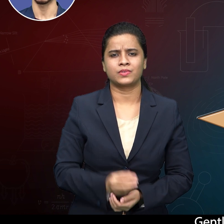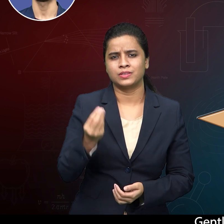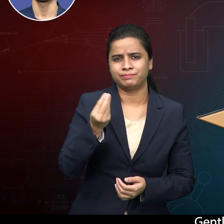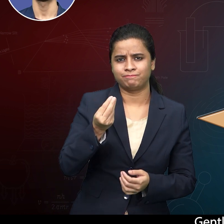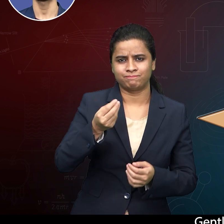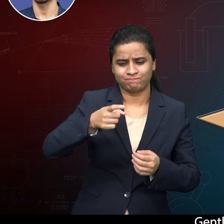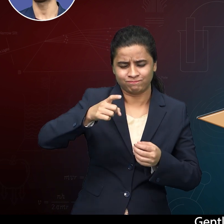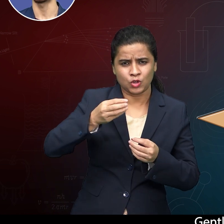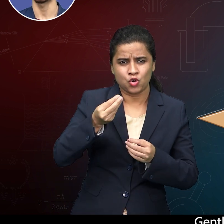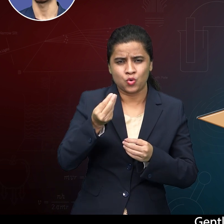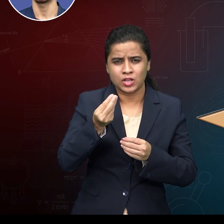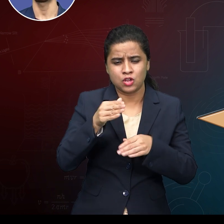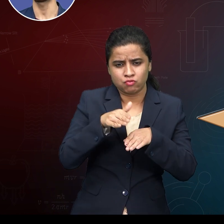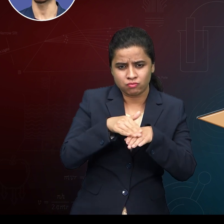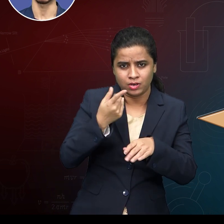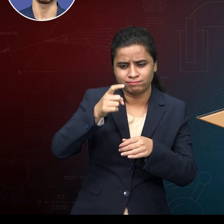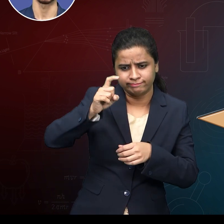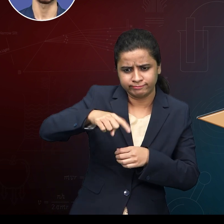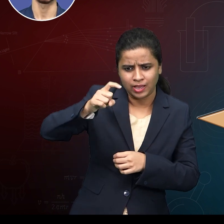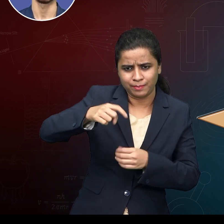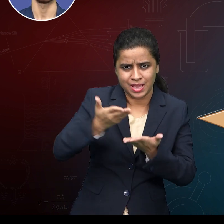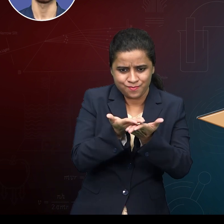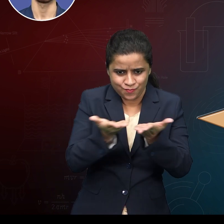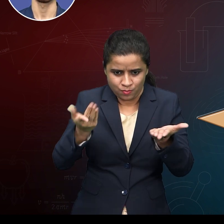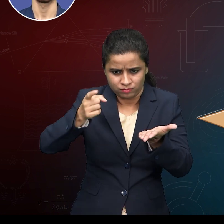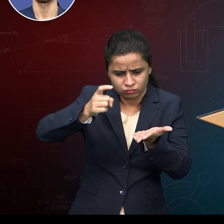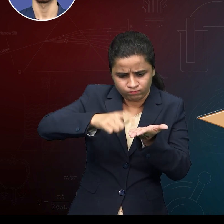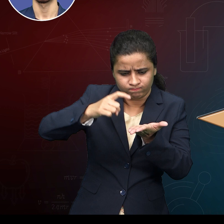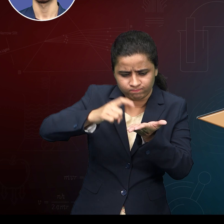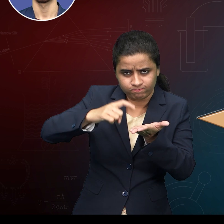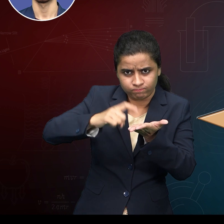Gently tap the cardboard a few times.